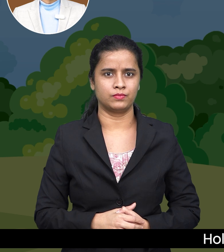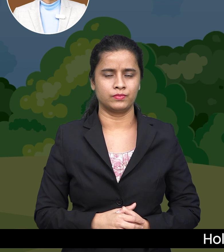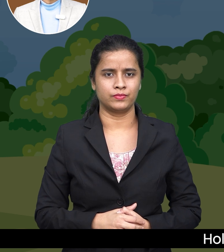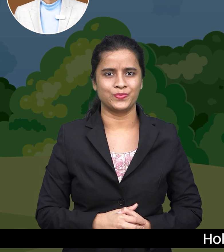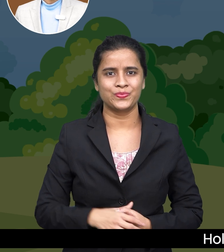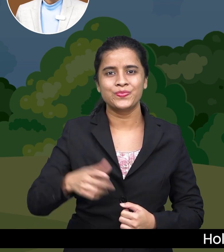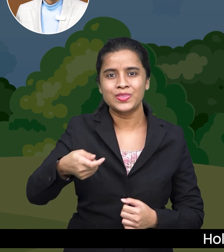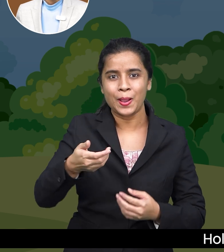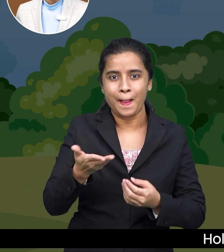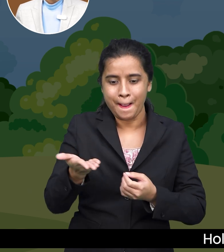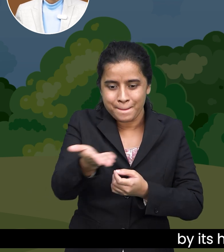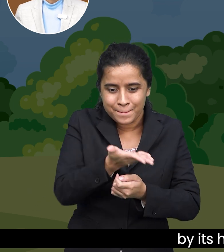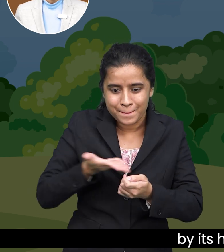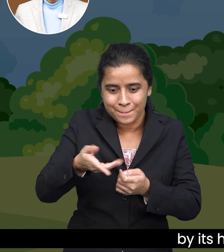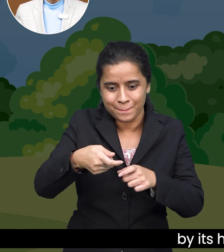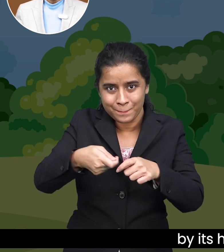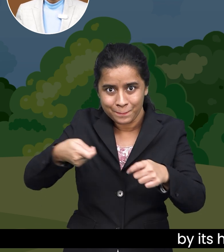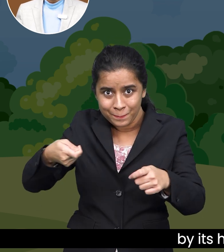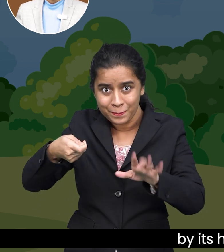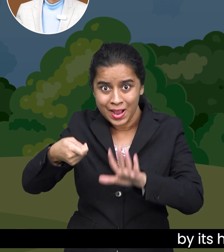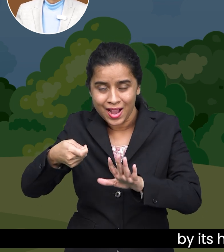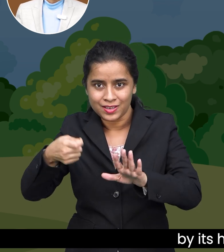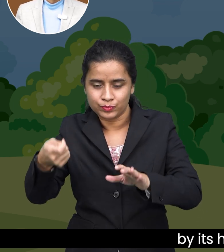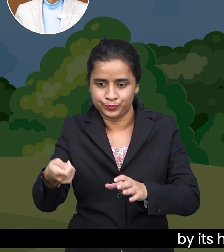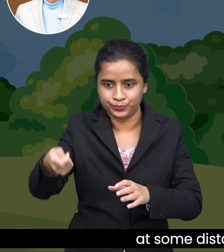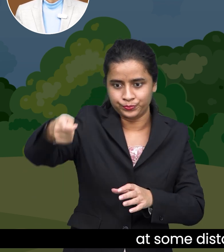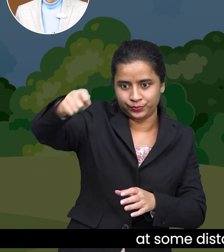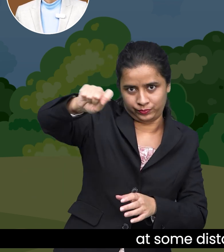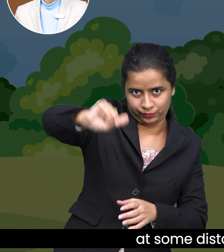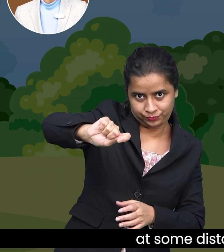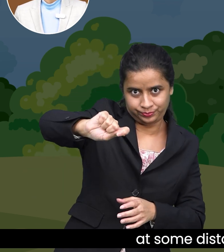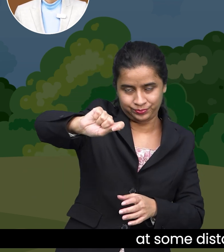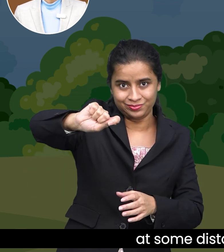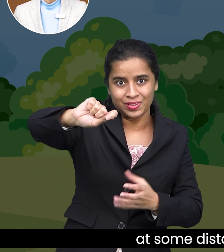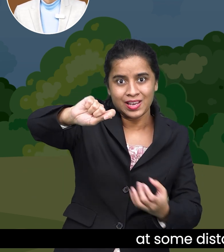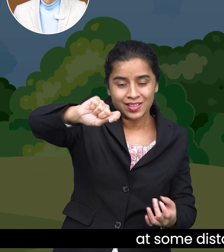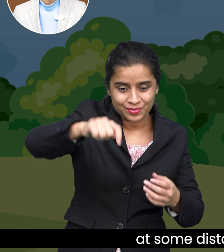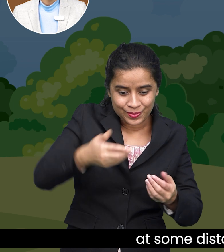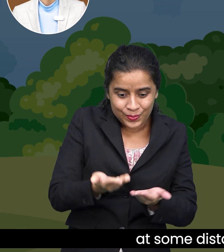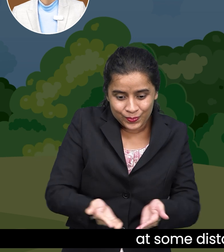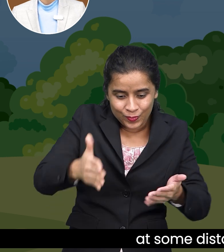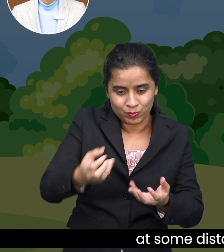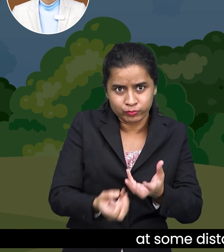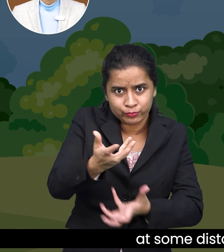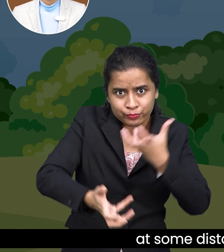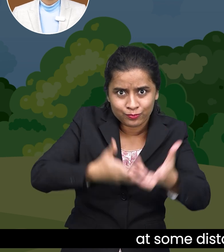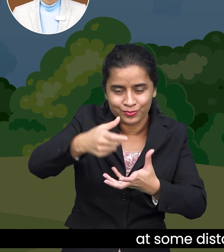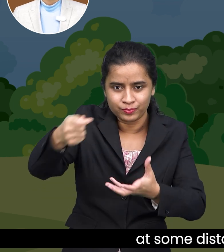Hold an inverted pan by its handle over the steam at some distance from the boiling water.